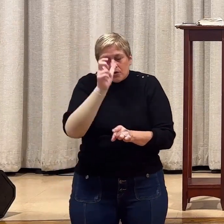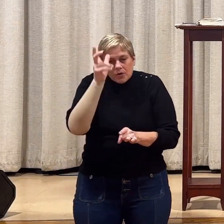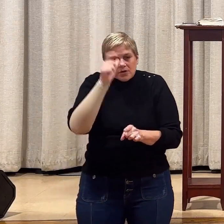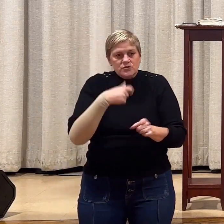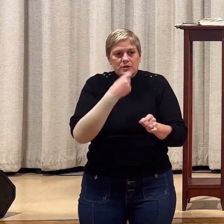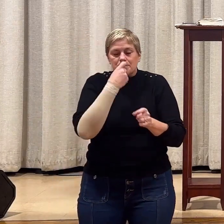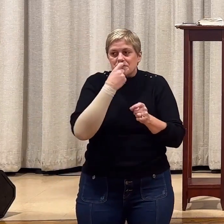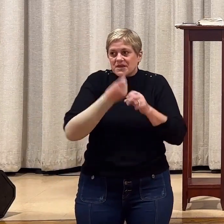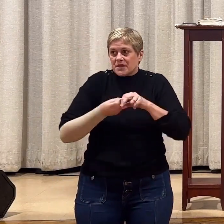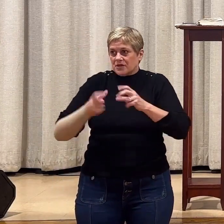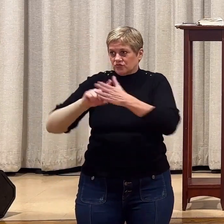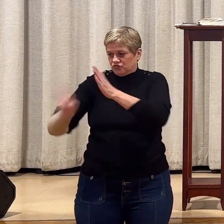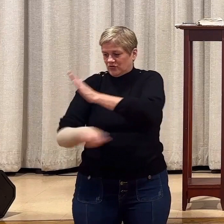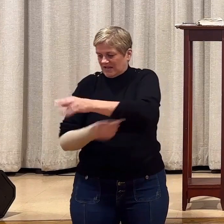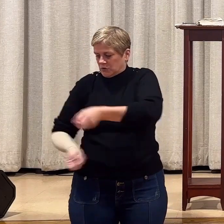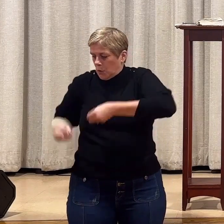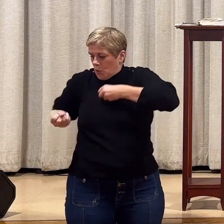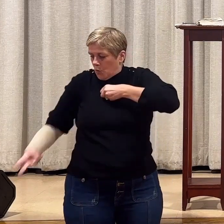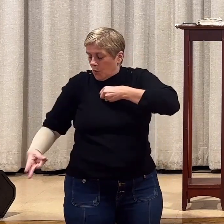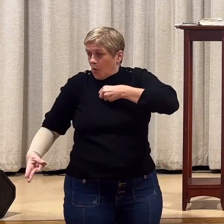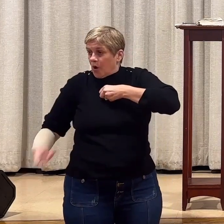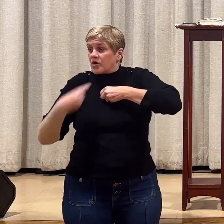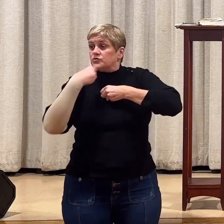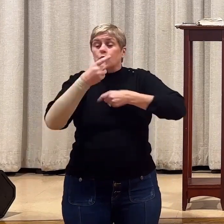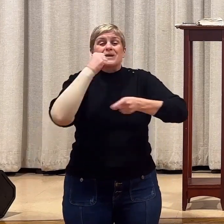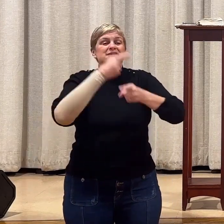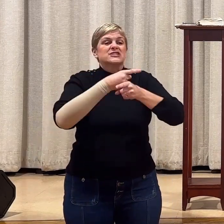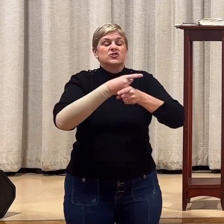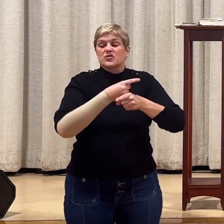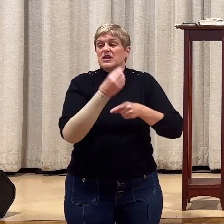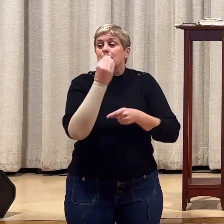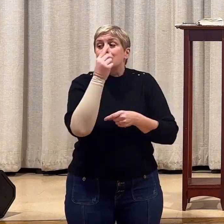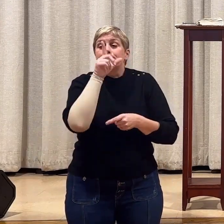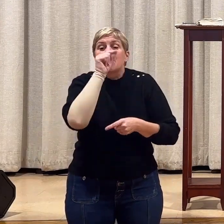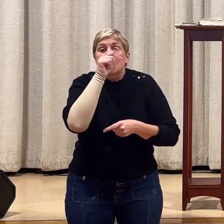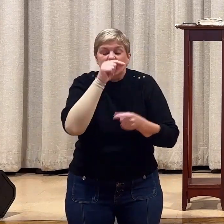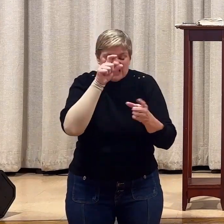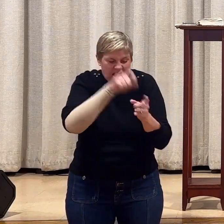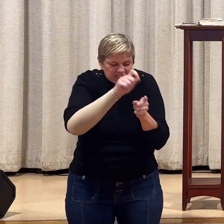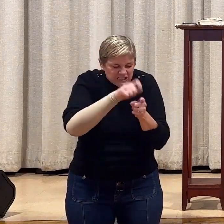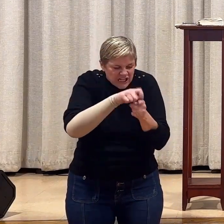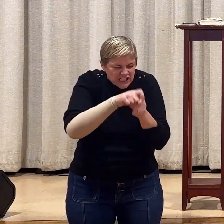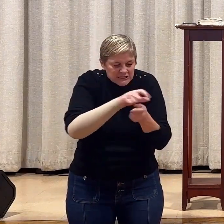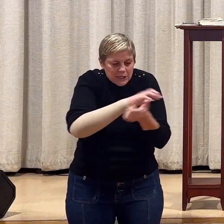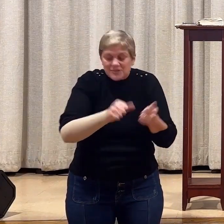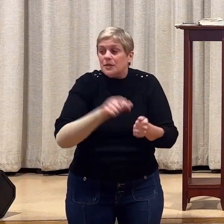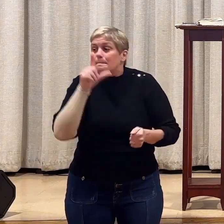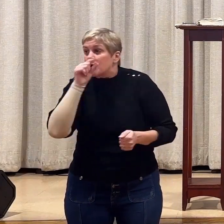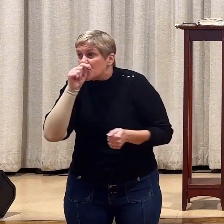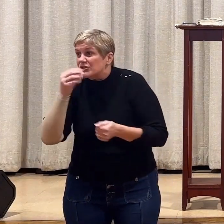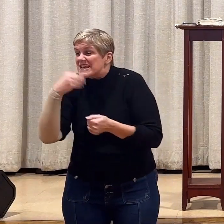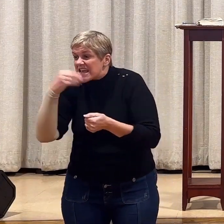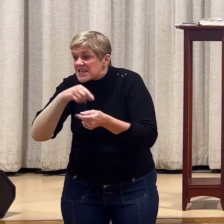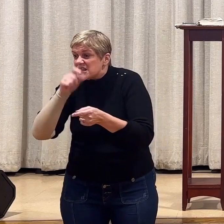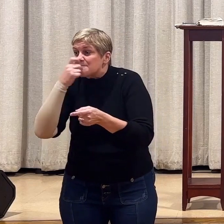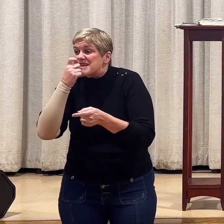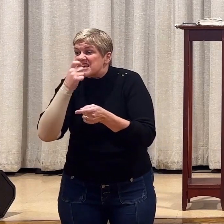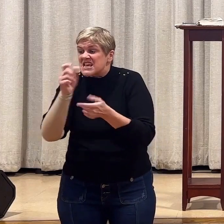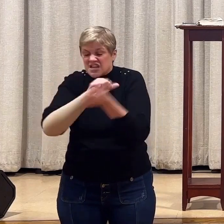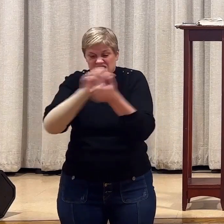And I threw it in the trash, and I told Kelly, my sister, that the birds ate the binky. Tell your neighbor, the birds ate the binky.